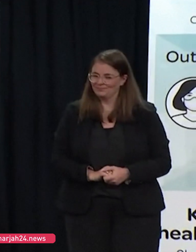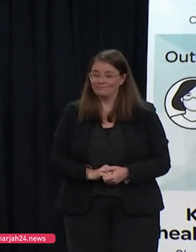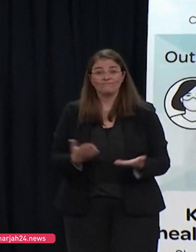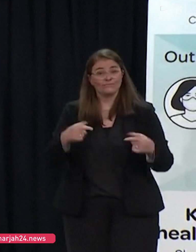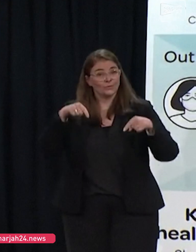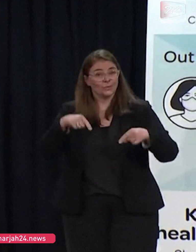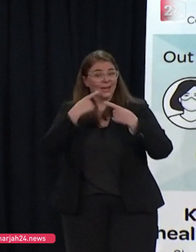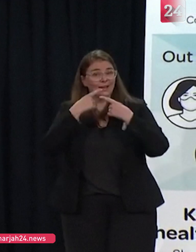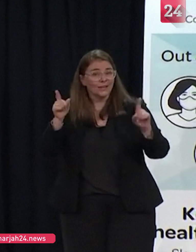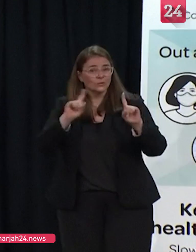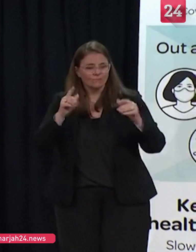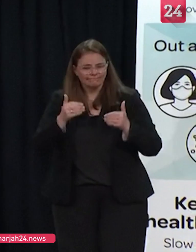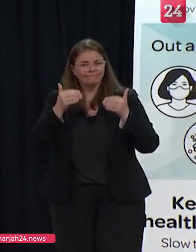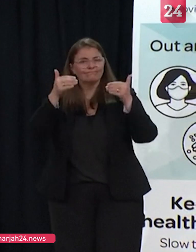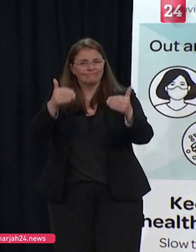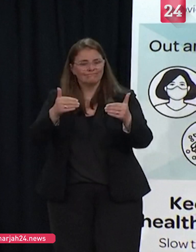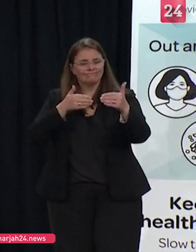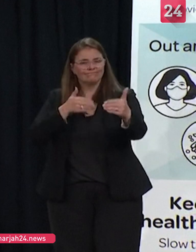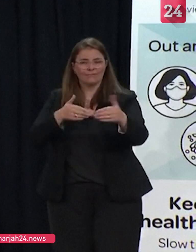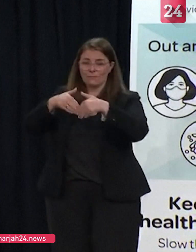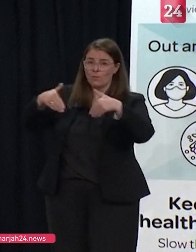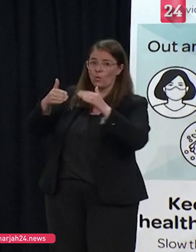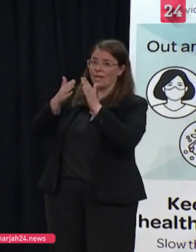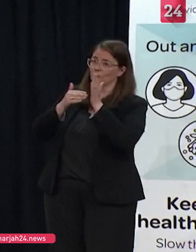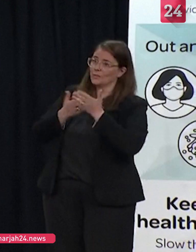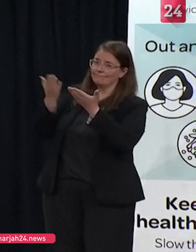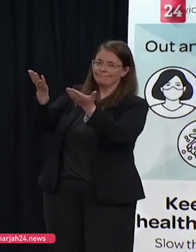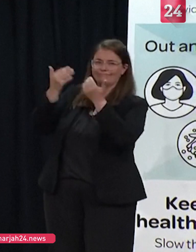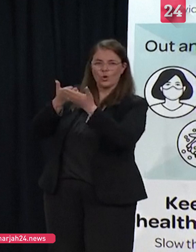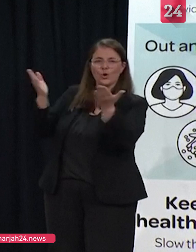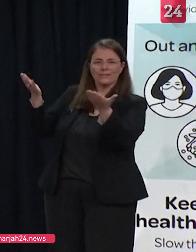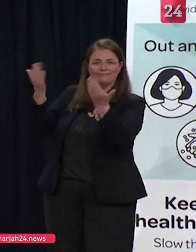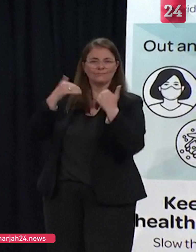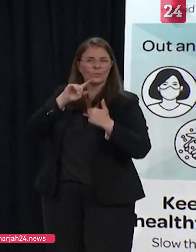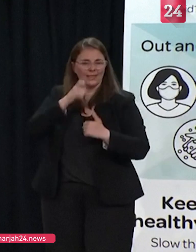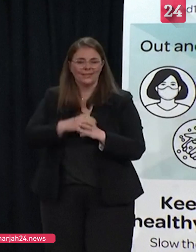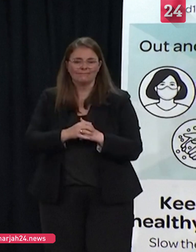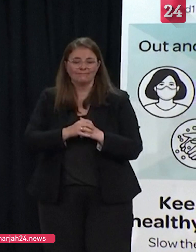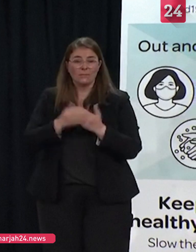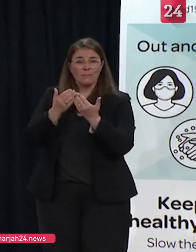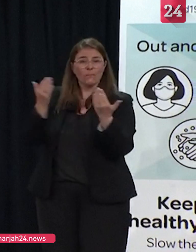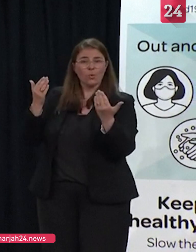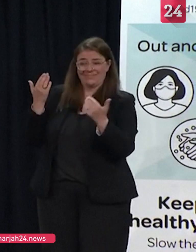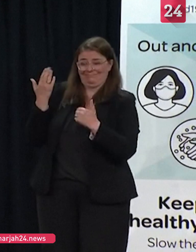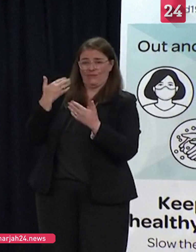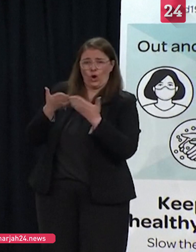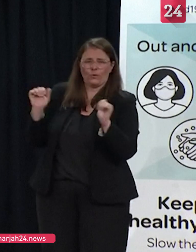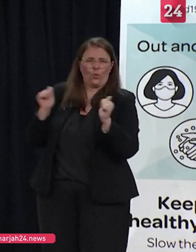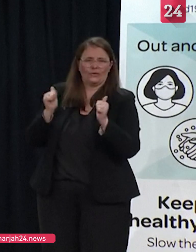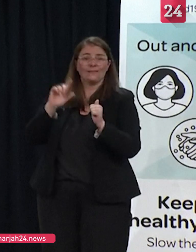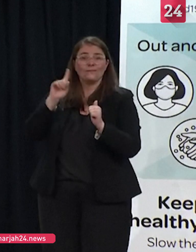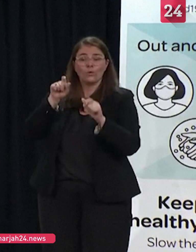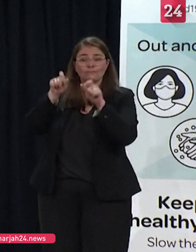Today, I'm announcing the next stage in our border reopening work. Our border has already reopened to New